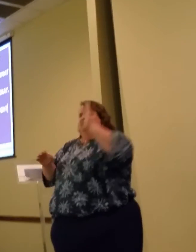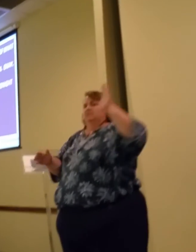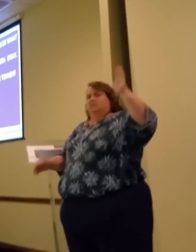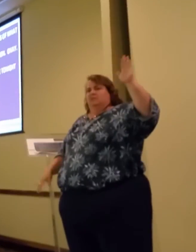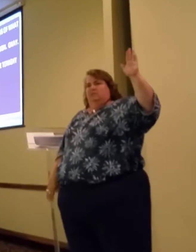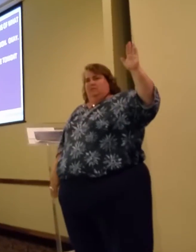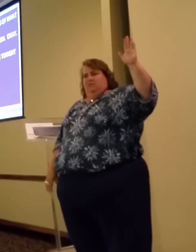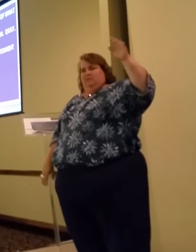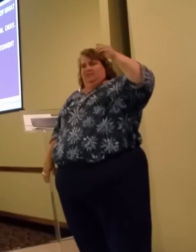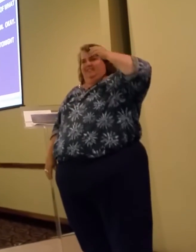interpreters code of ethics.